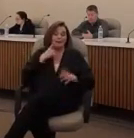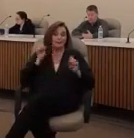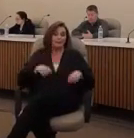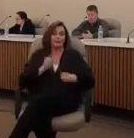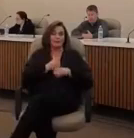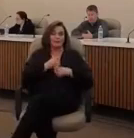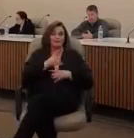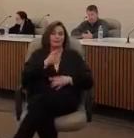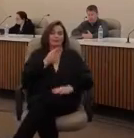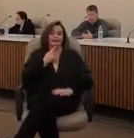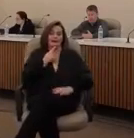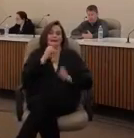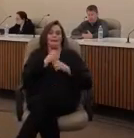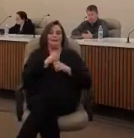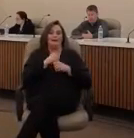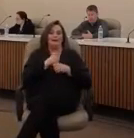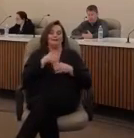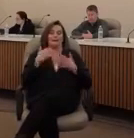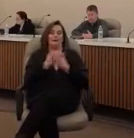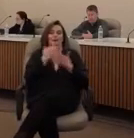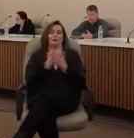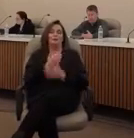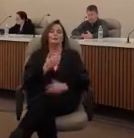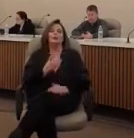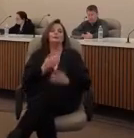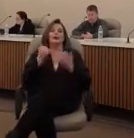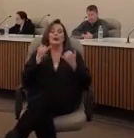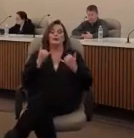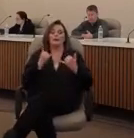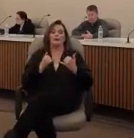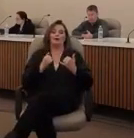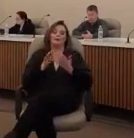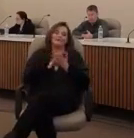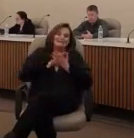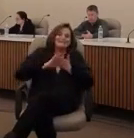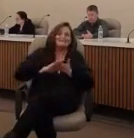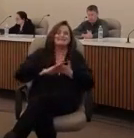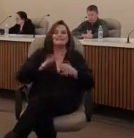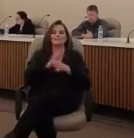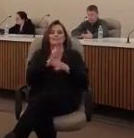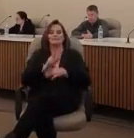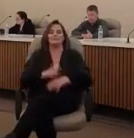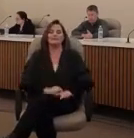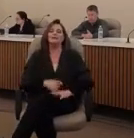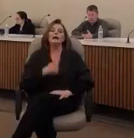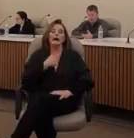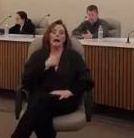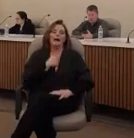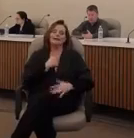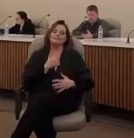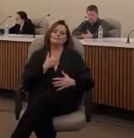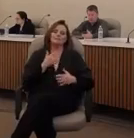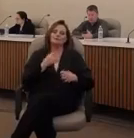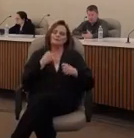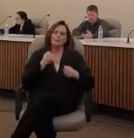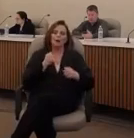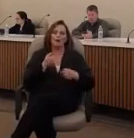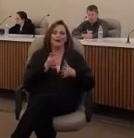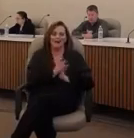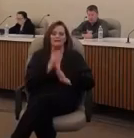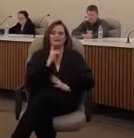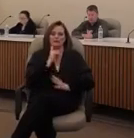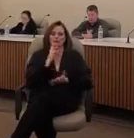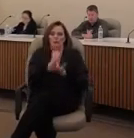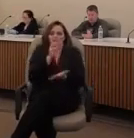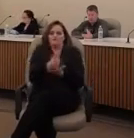applicant creates a new and modern and clean business, I strongly ask you to consider approving this application, assuming there